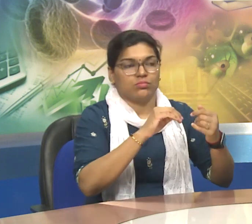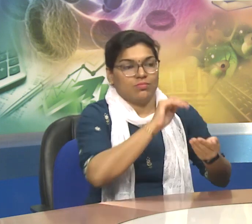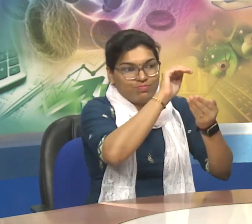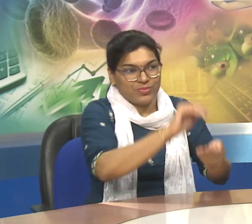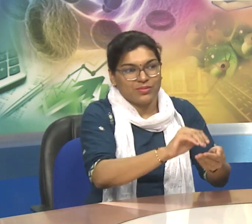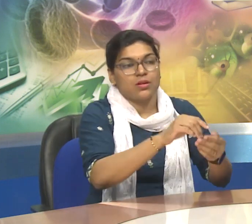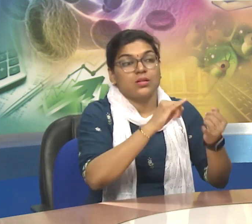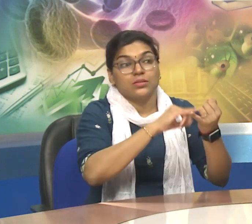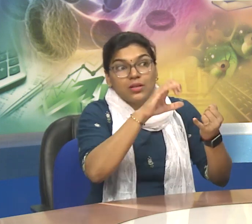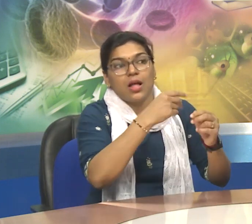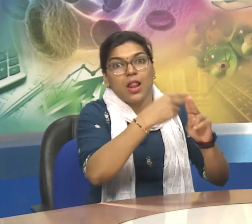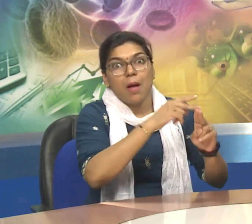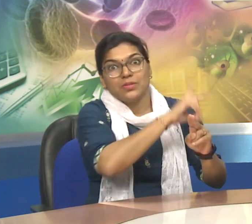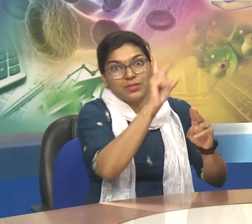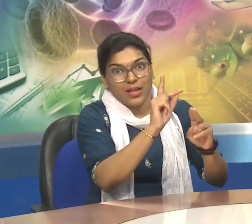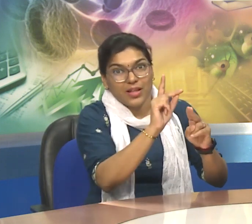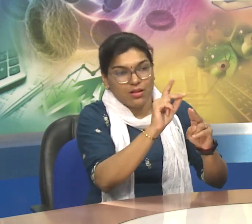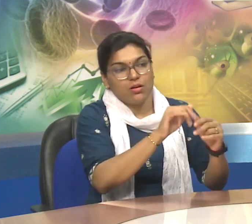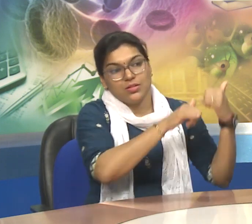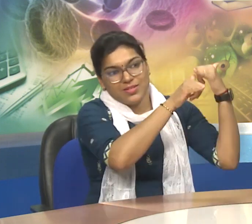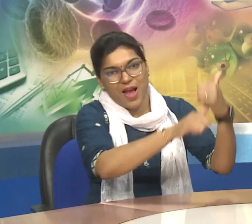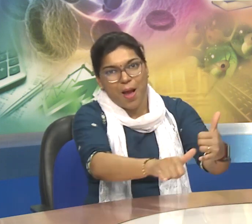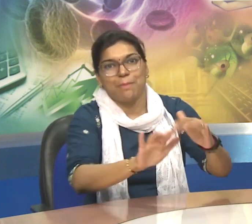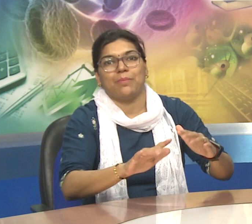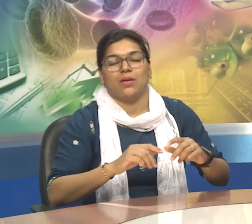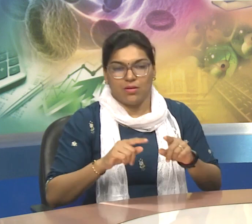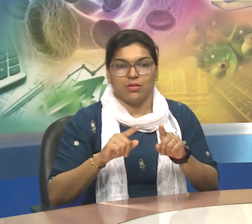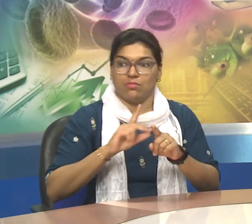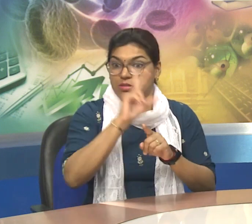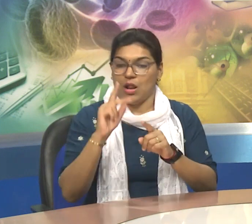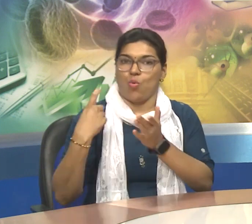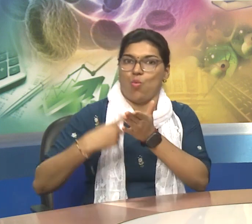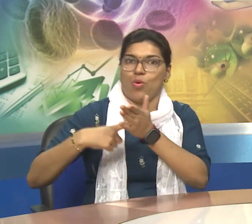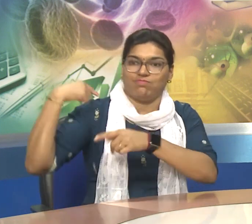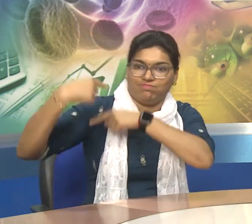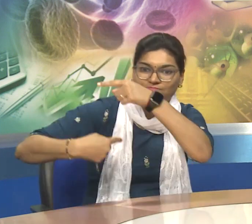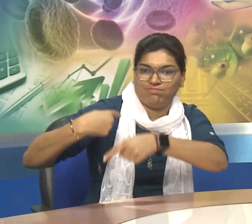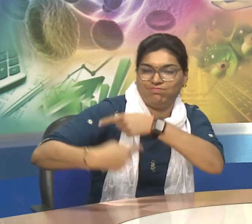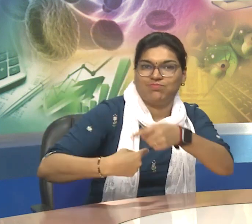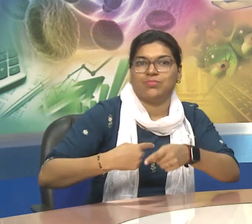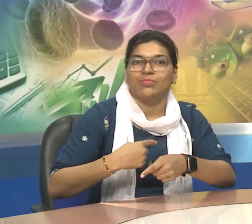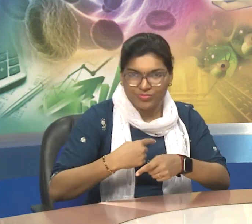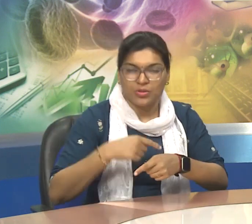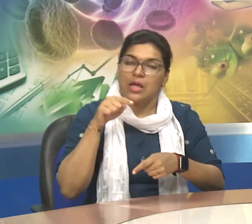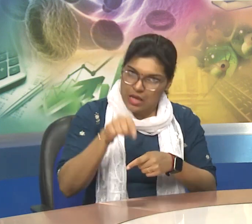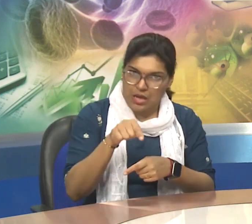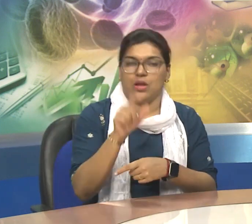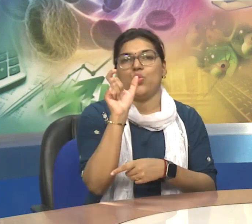When the caste is given by your family members. In